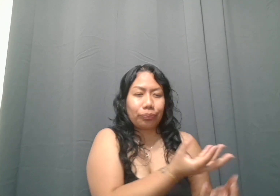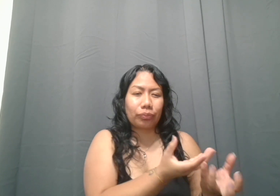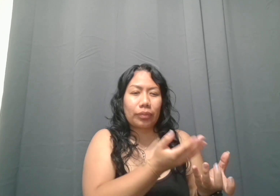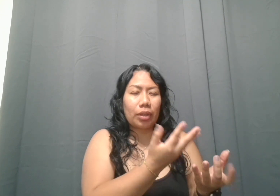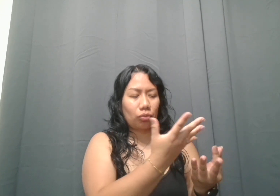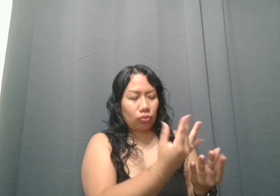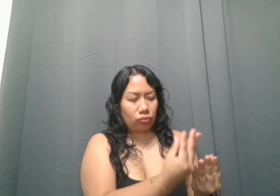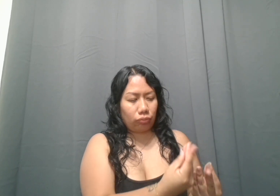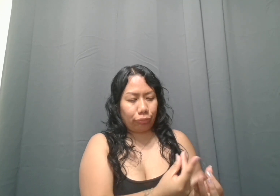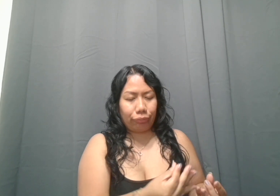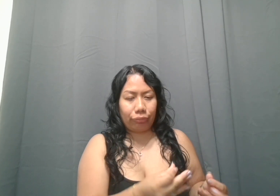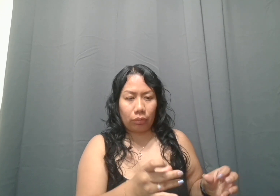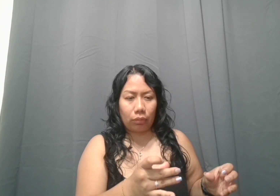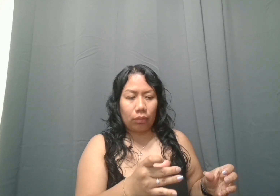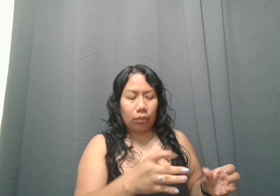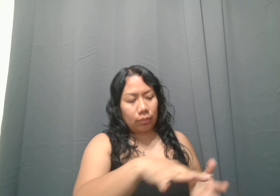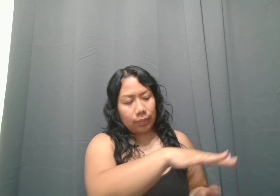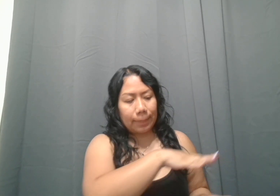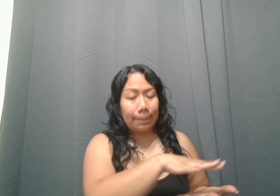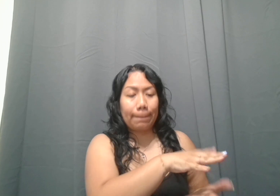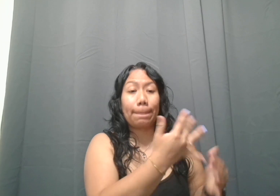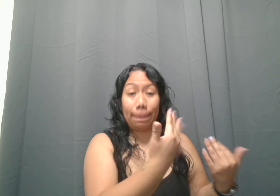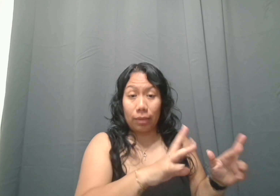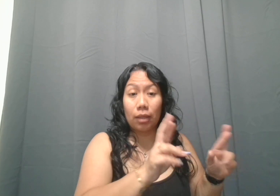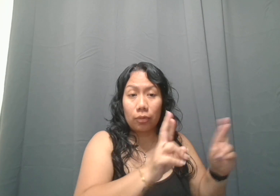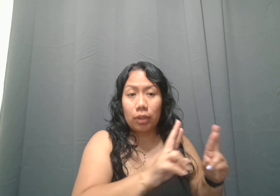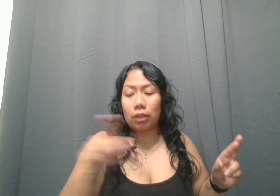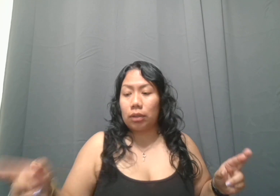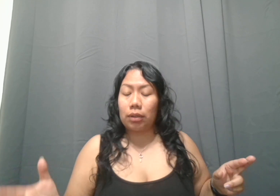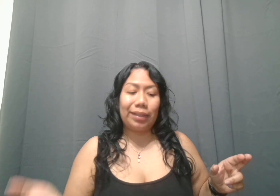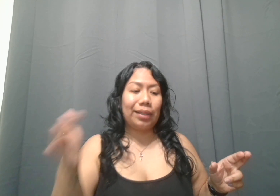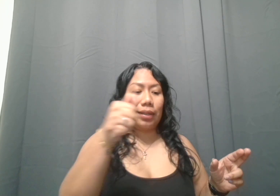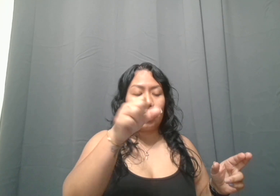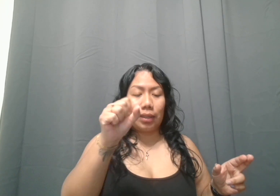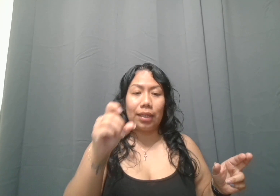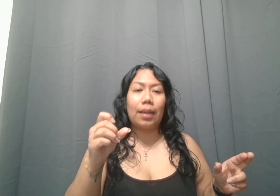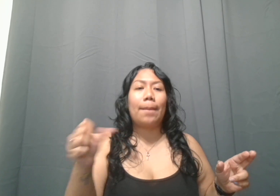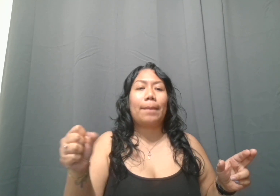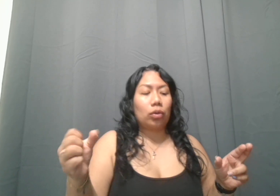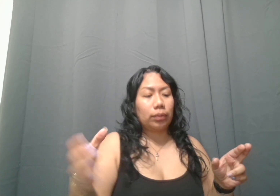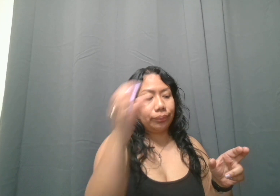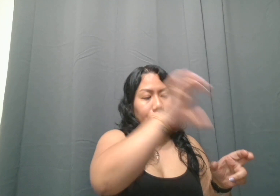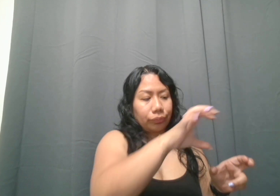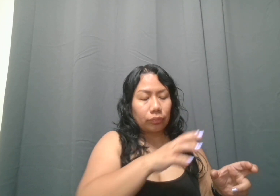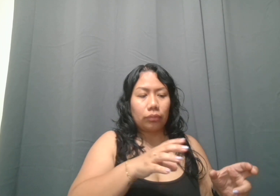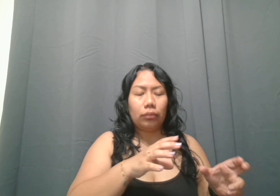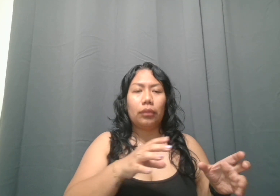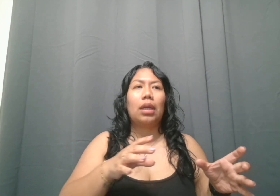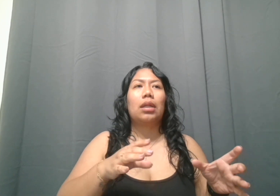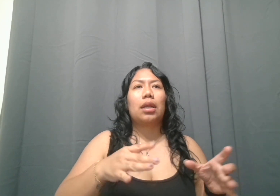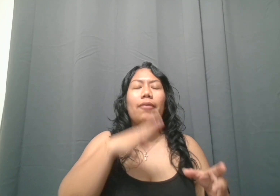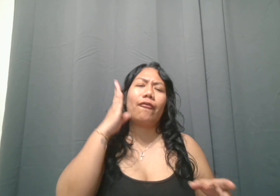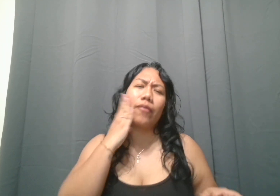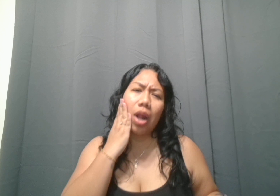melts. Then you are ready to add the milk mixture to the flour mixture. When you do